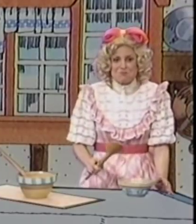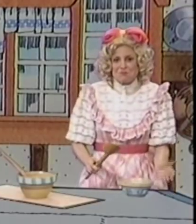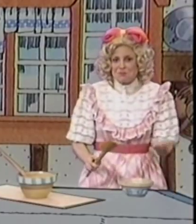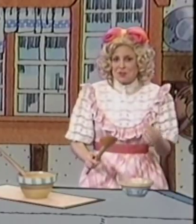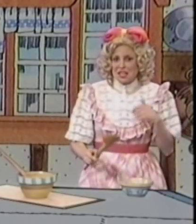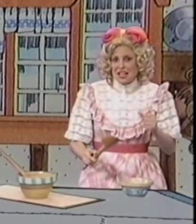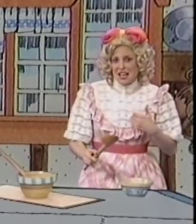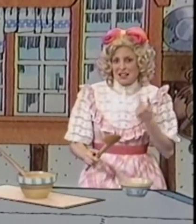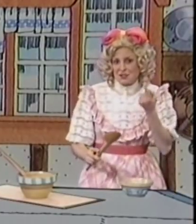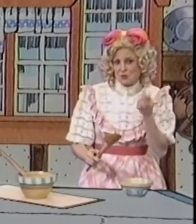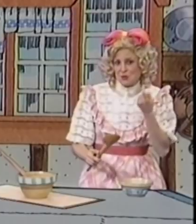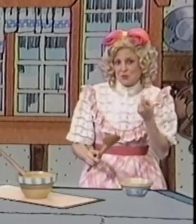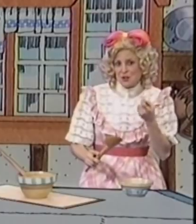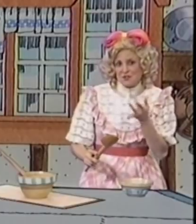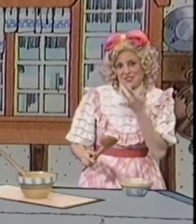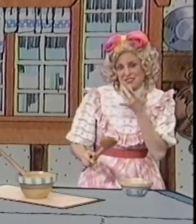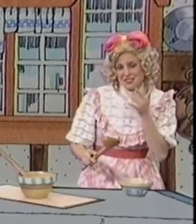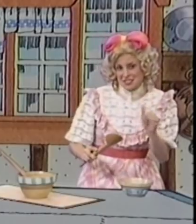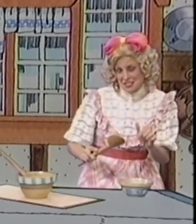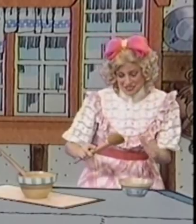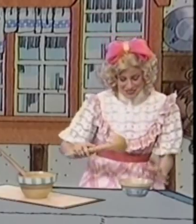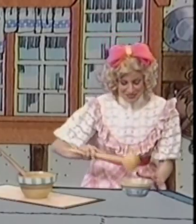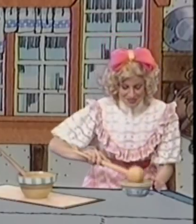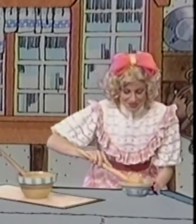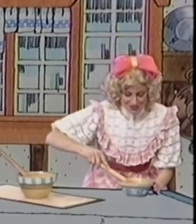Maybe I will take just one more little taste, she said.